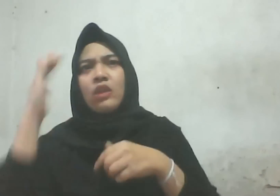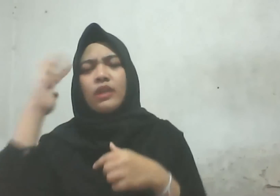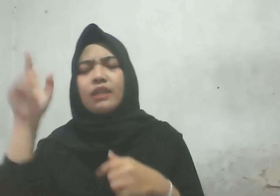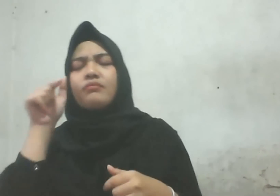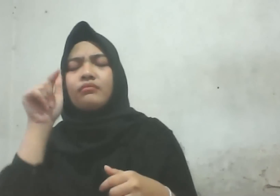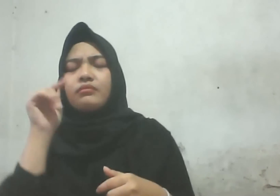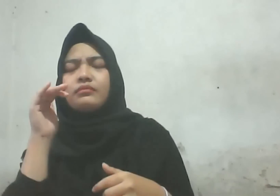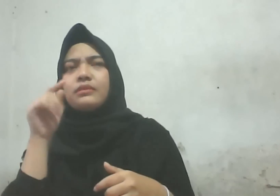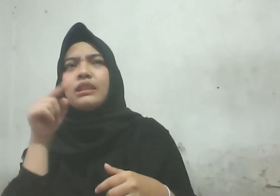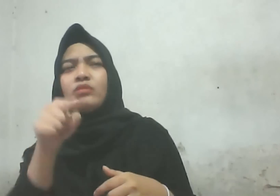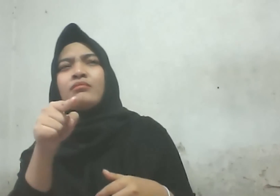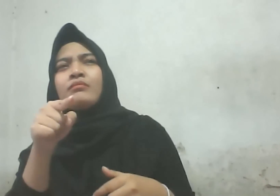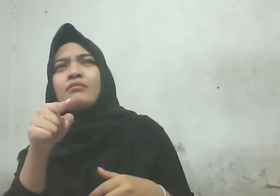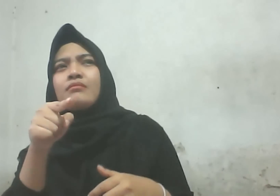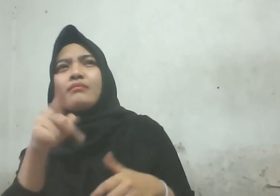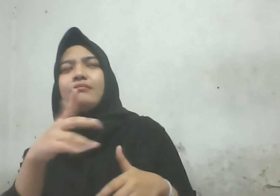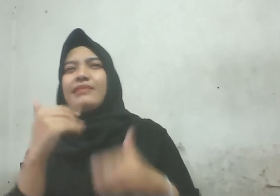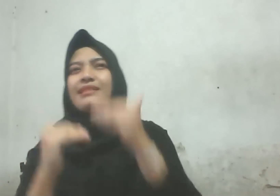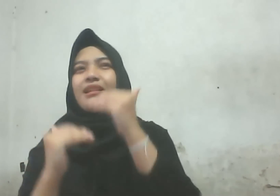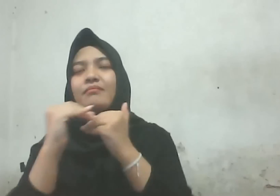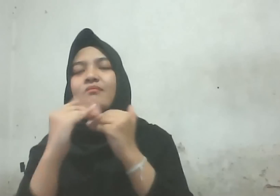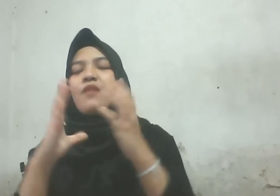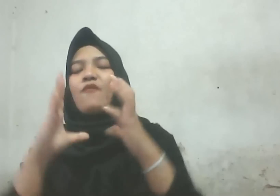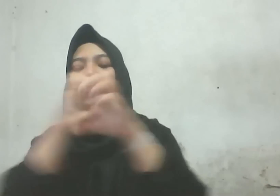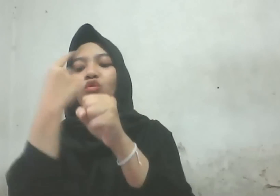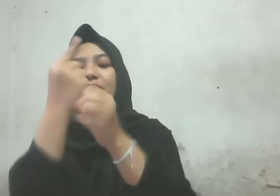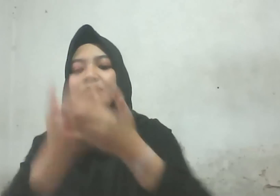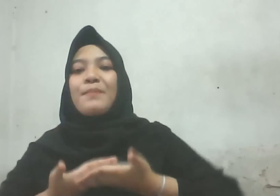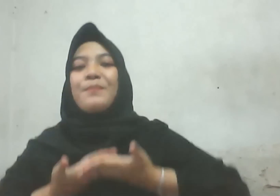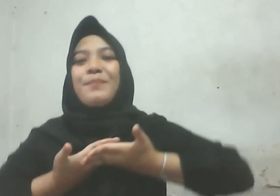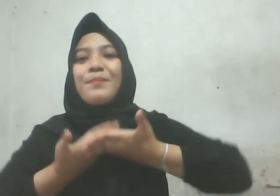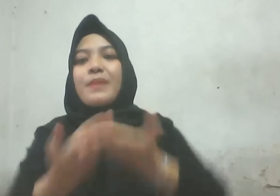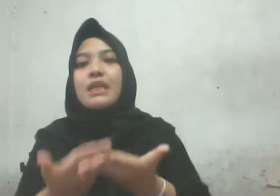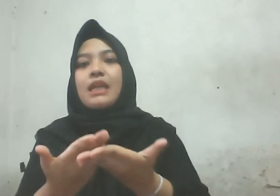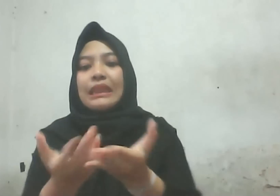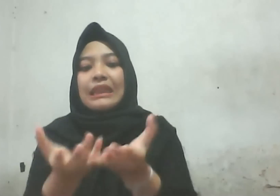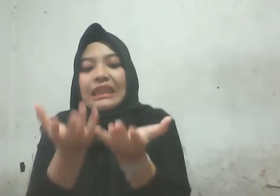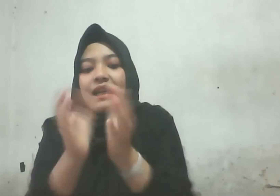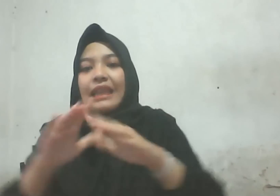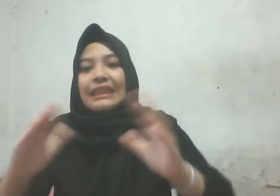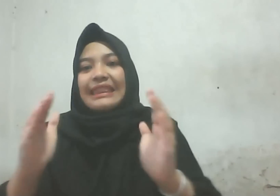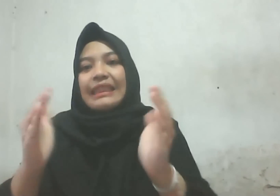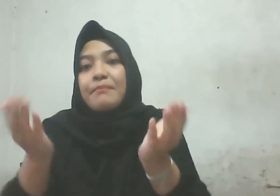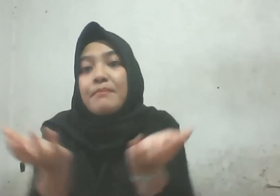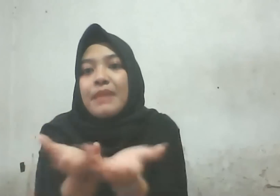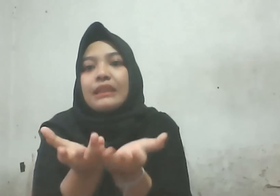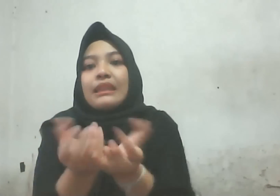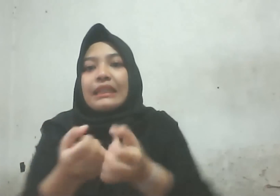to give the space for the subaltern to speak out themselves. So, yeah, something like that. So